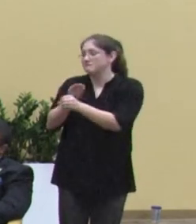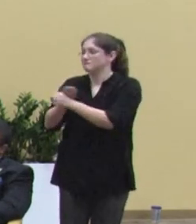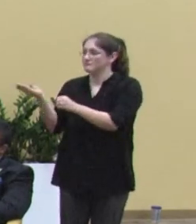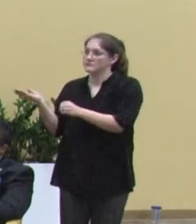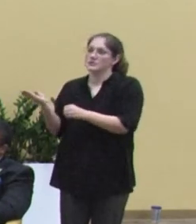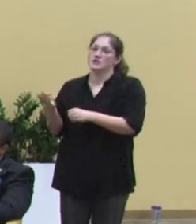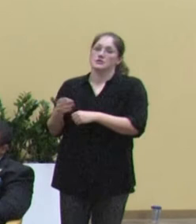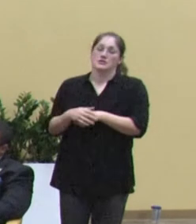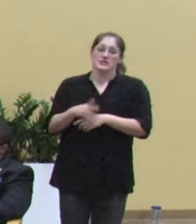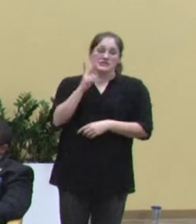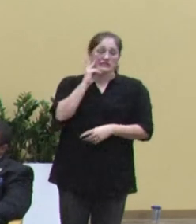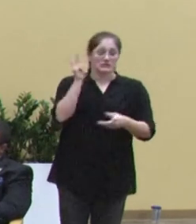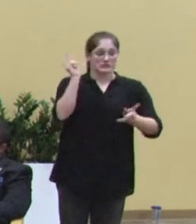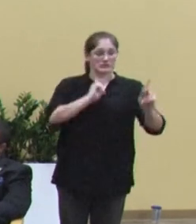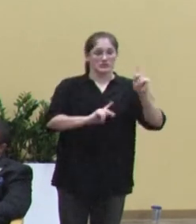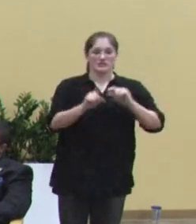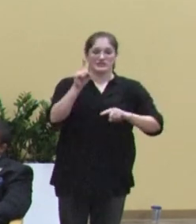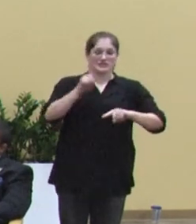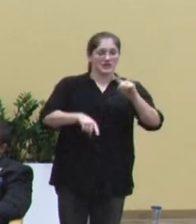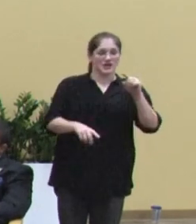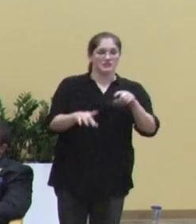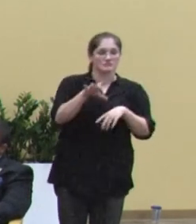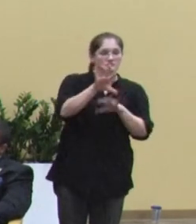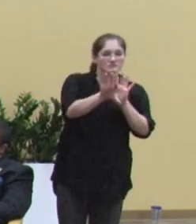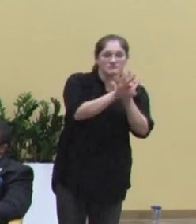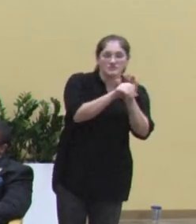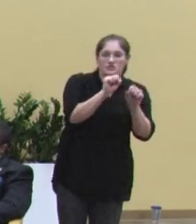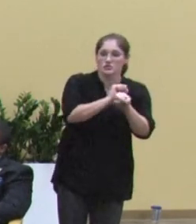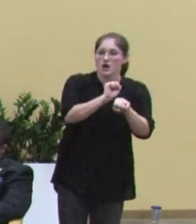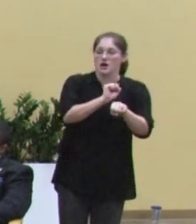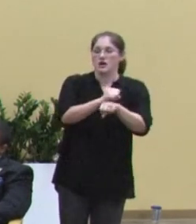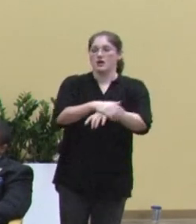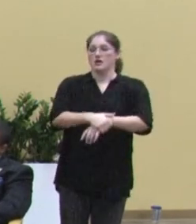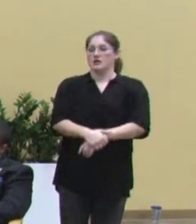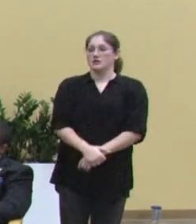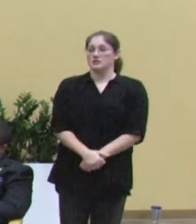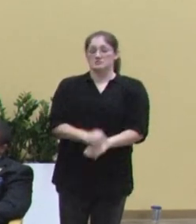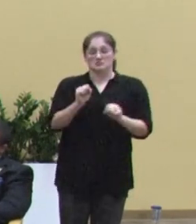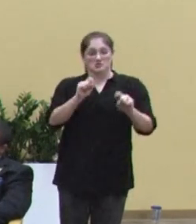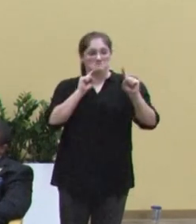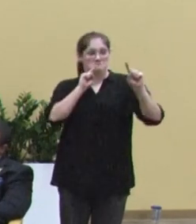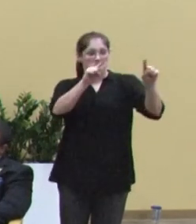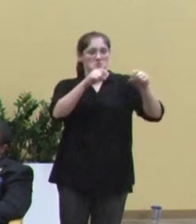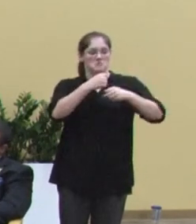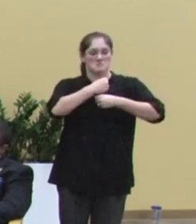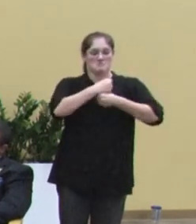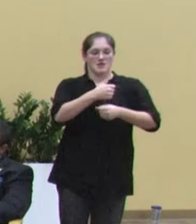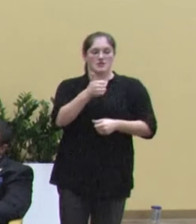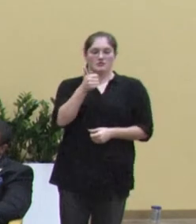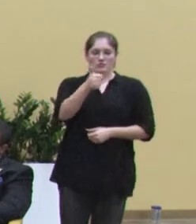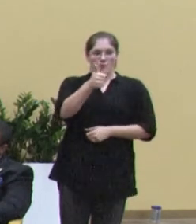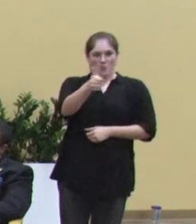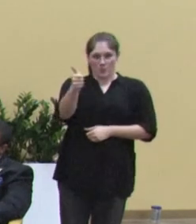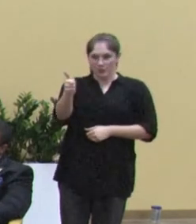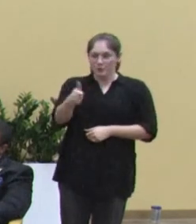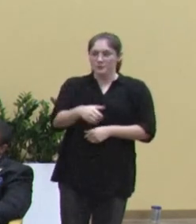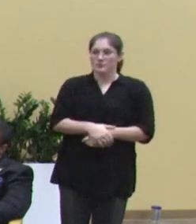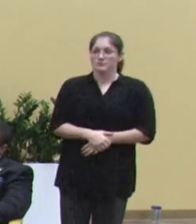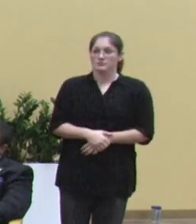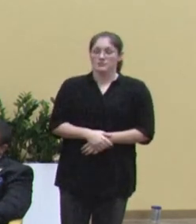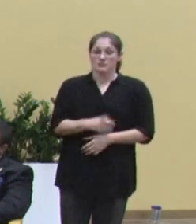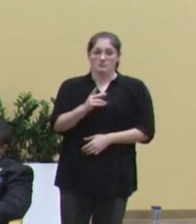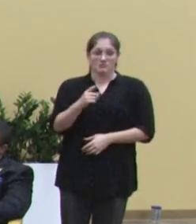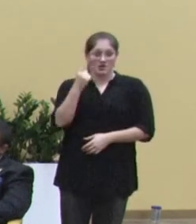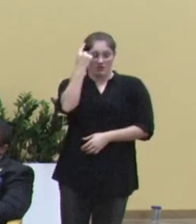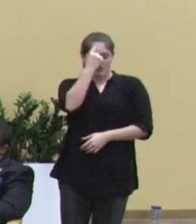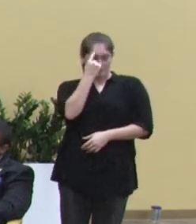see people that can't find jobs, but you can go out there and create your own opportunities, and I think black women are really taking